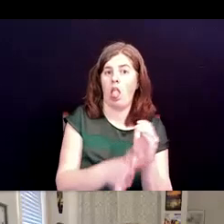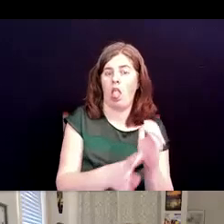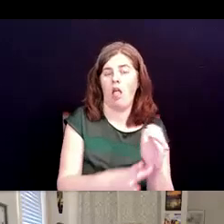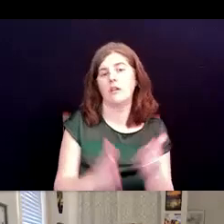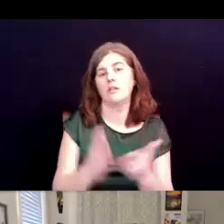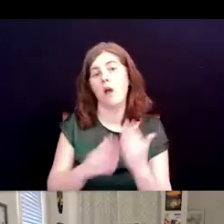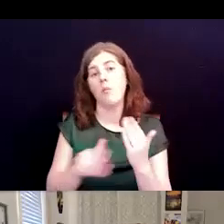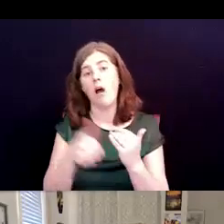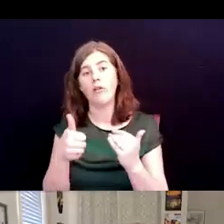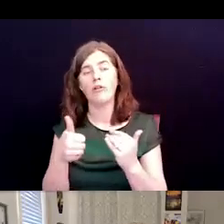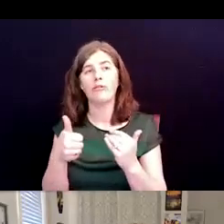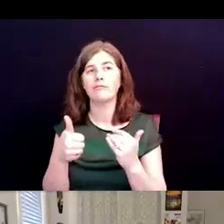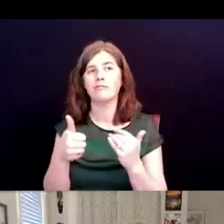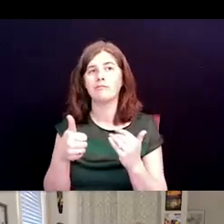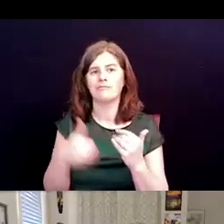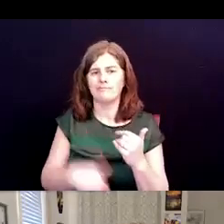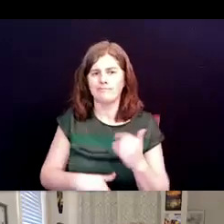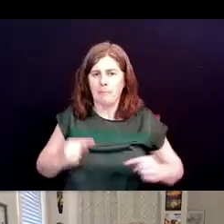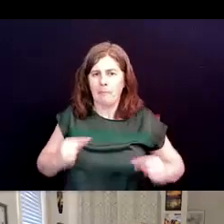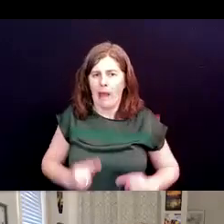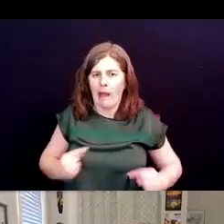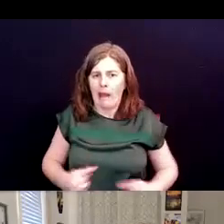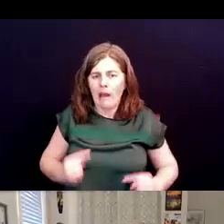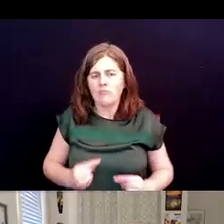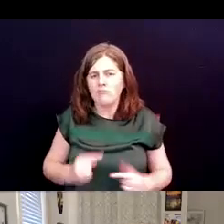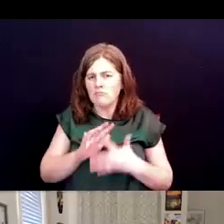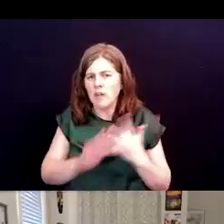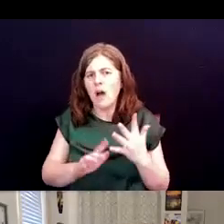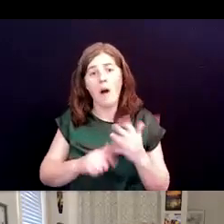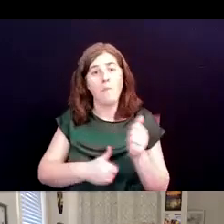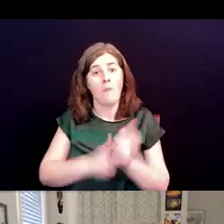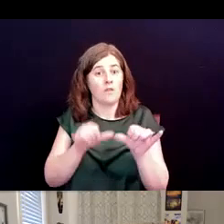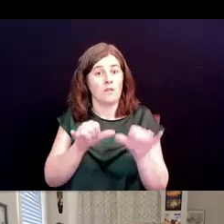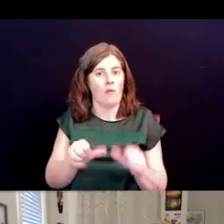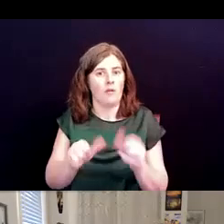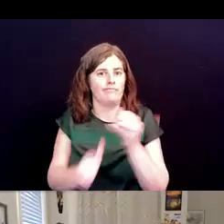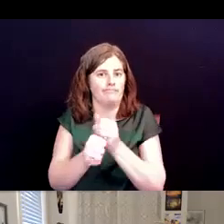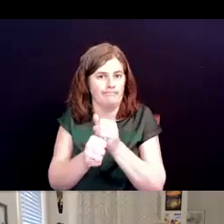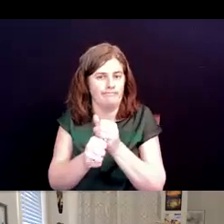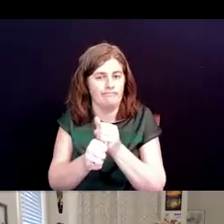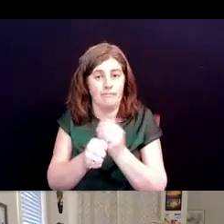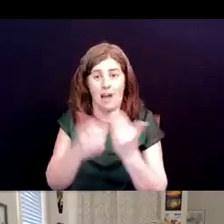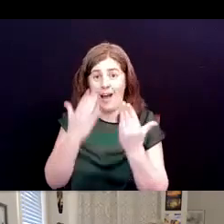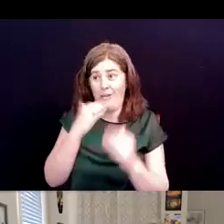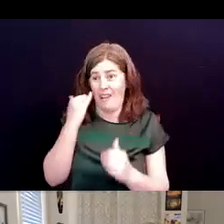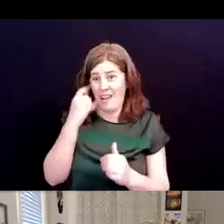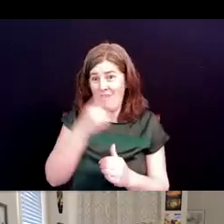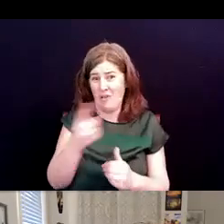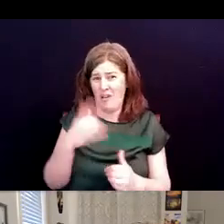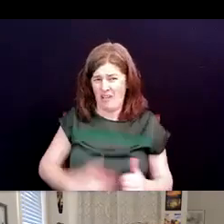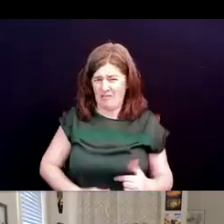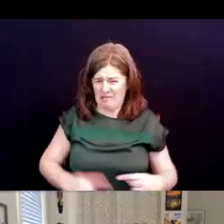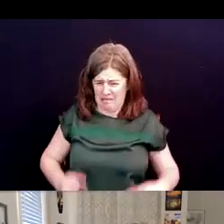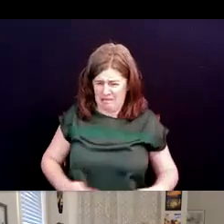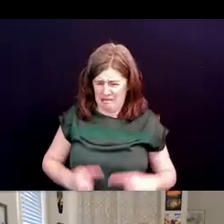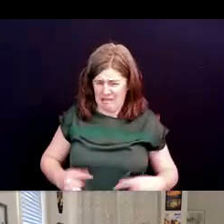other abdominal pain issues, things like that. But certainly this is a common issue. And I don't know about you, but if you've ever had belly pain related to